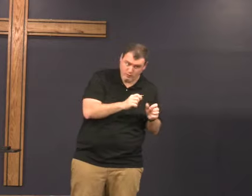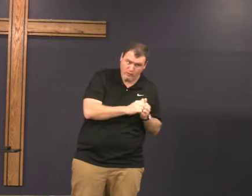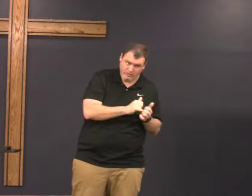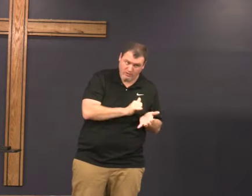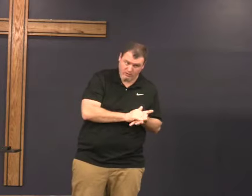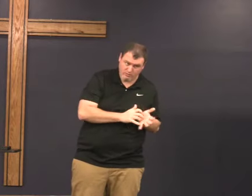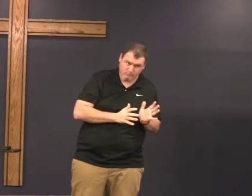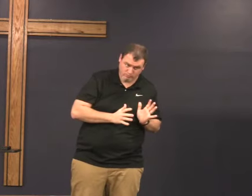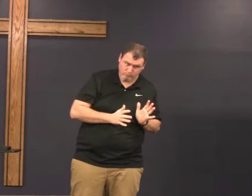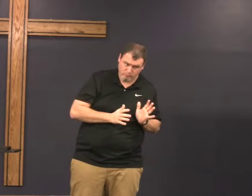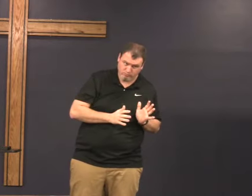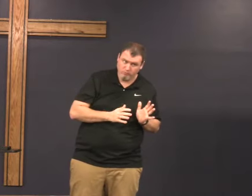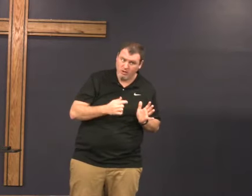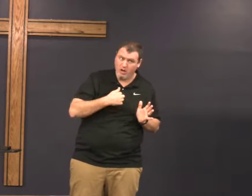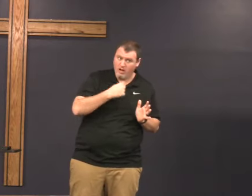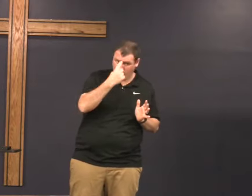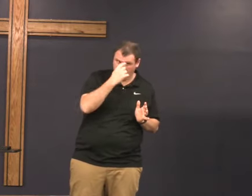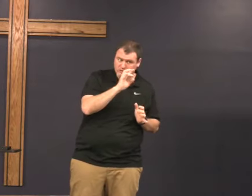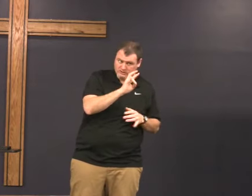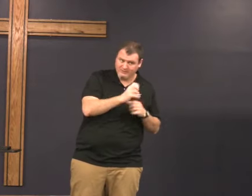And I agree with that interpretation.